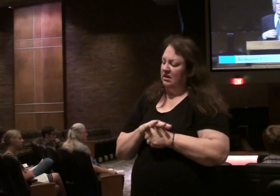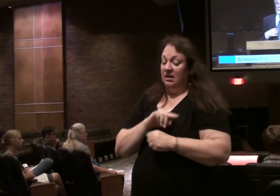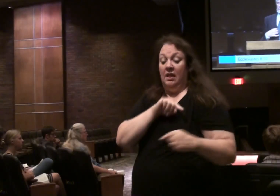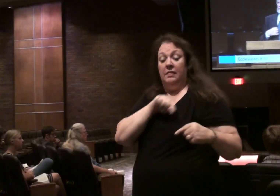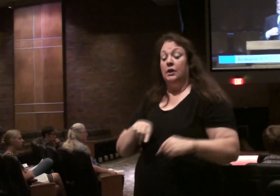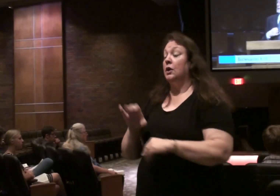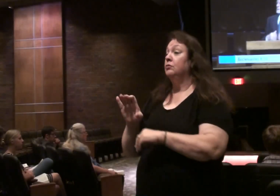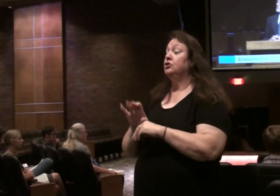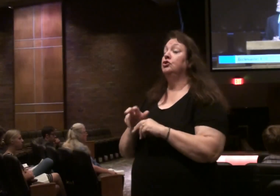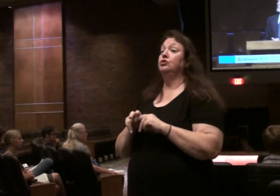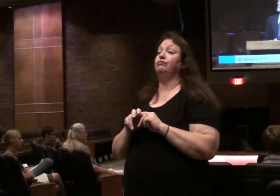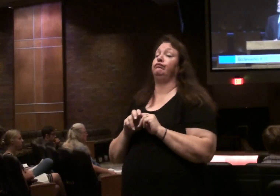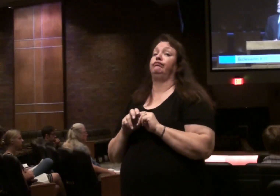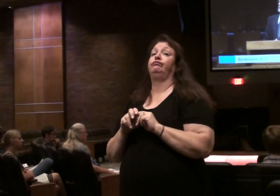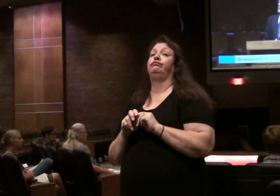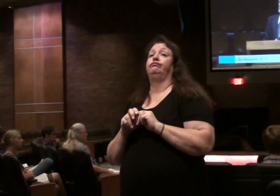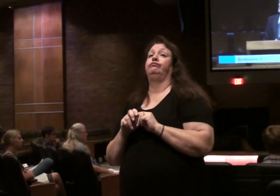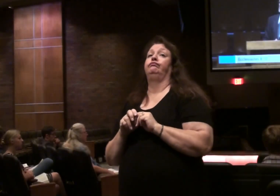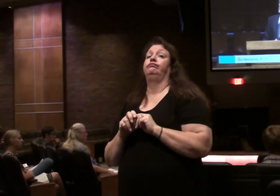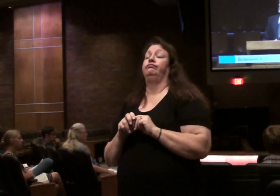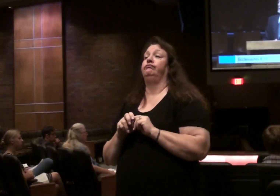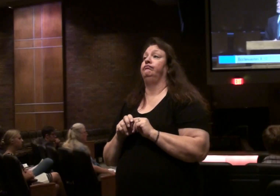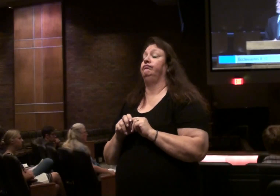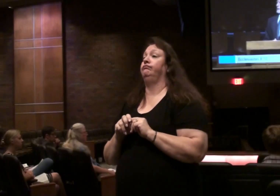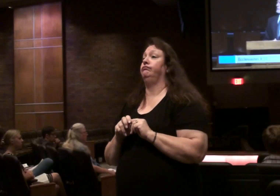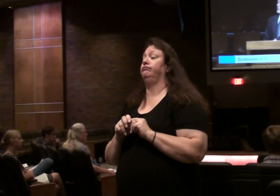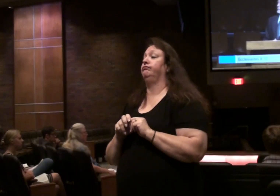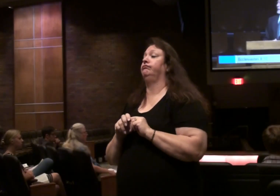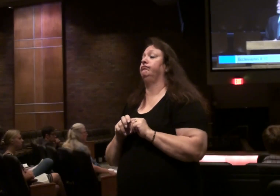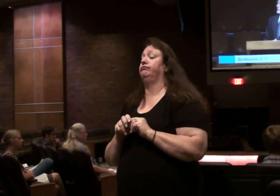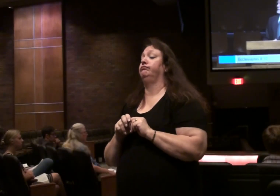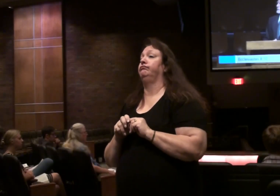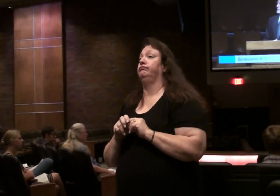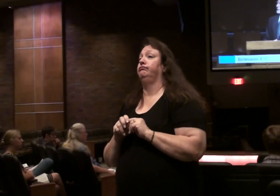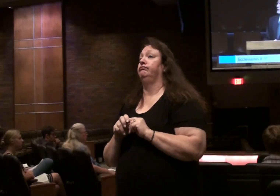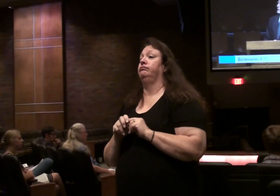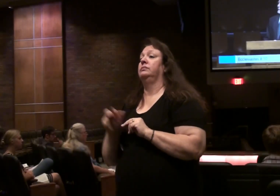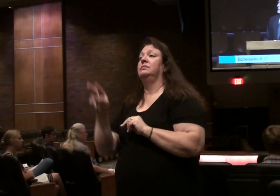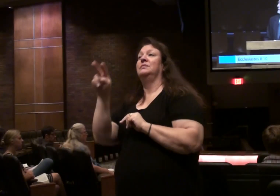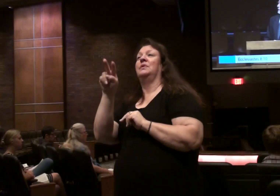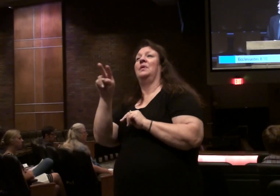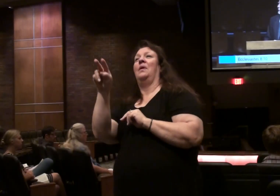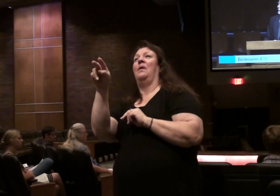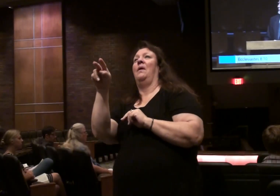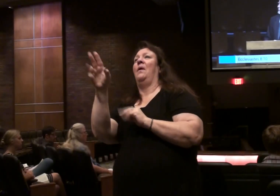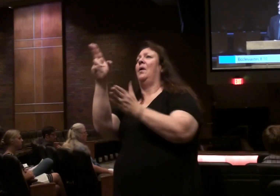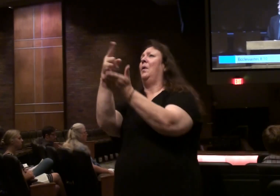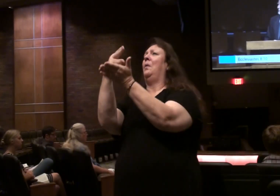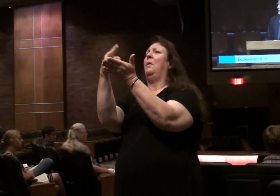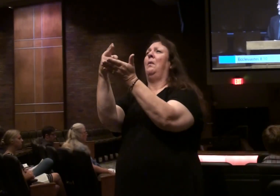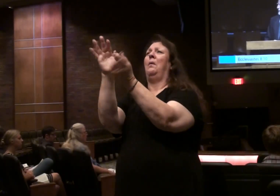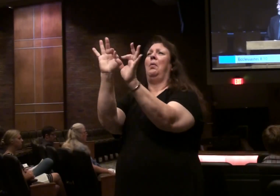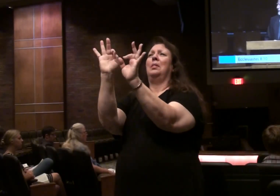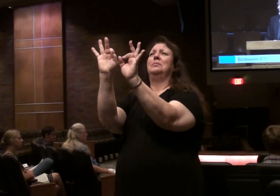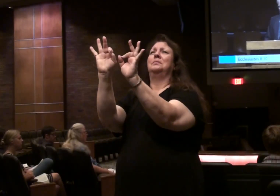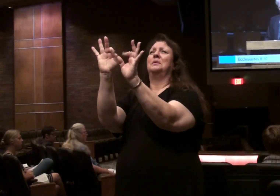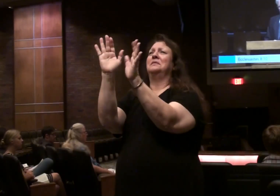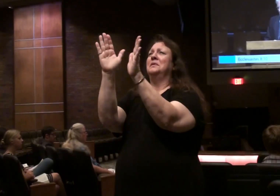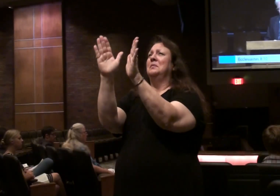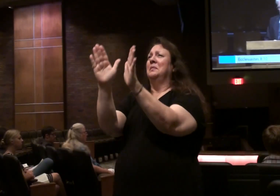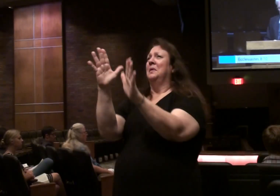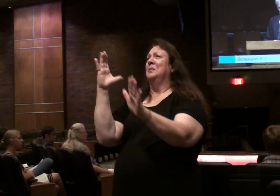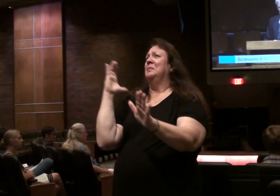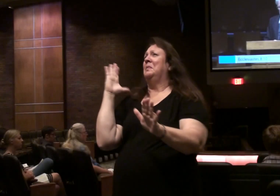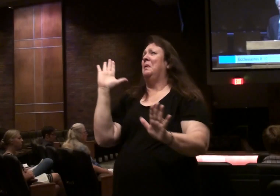to church and they sit there and everybody views him as just one of the holiest people and